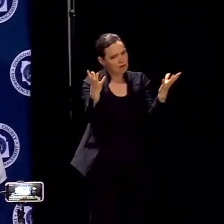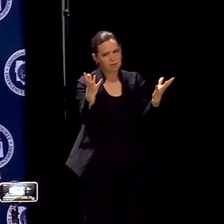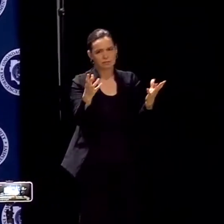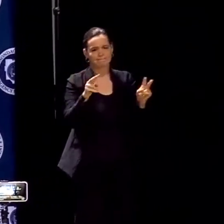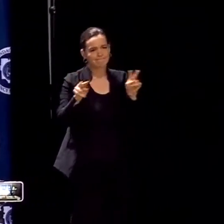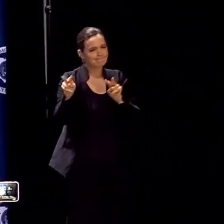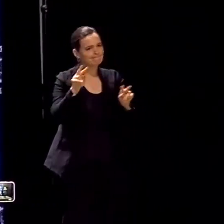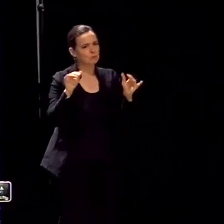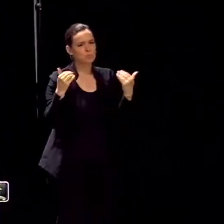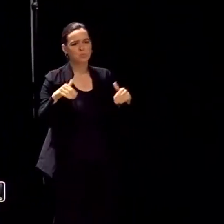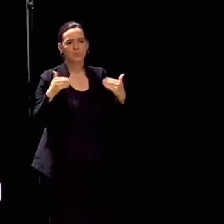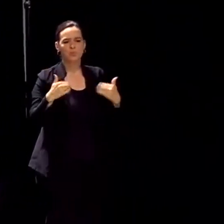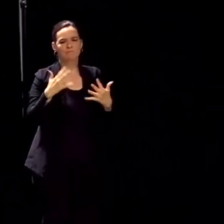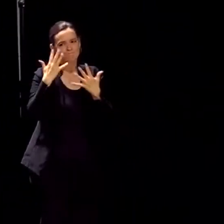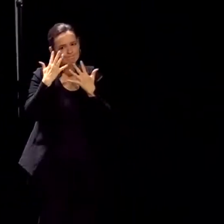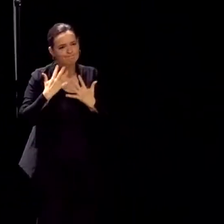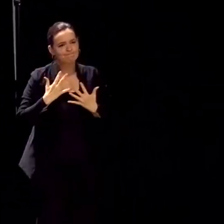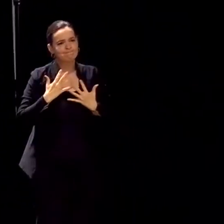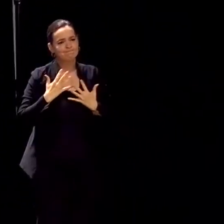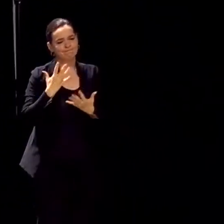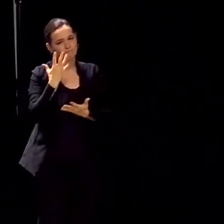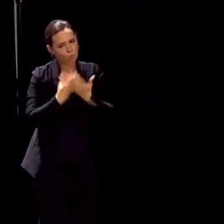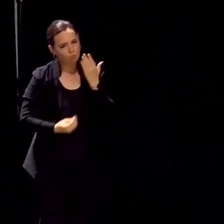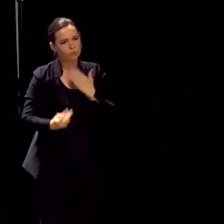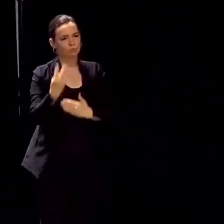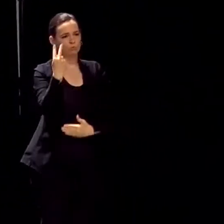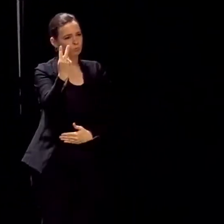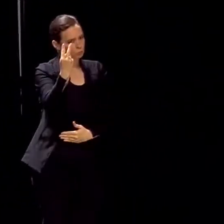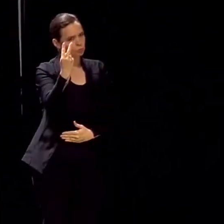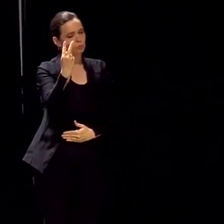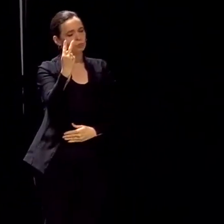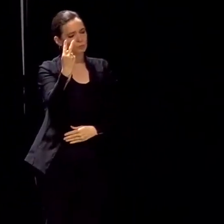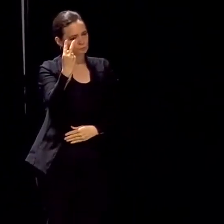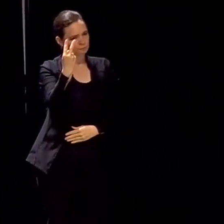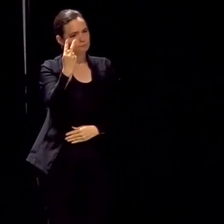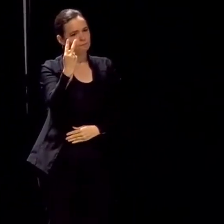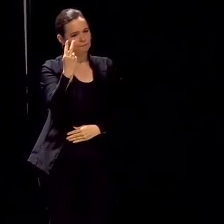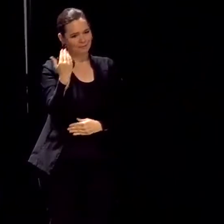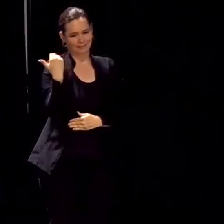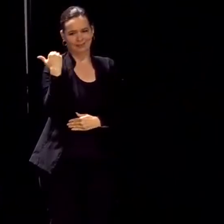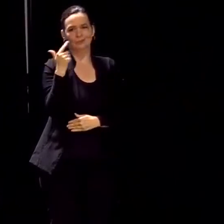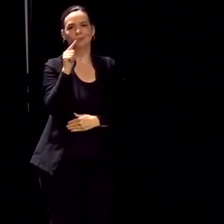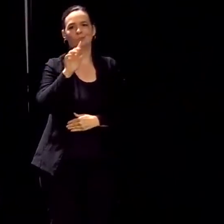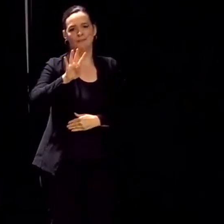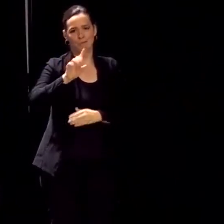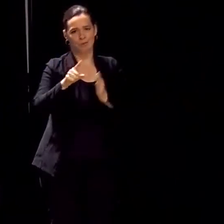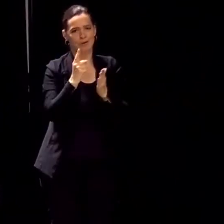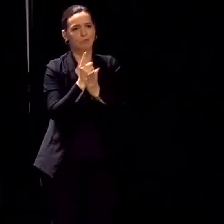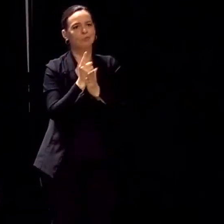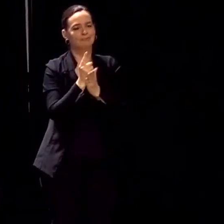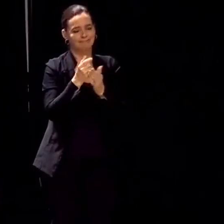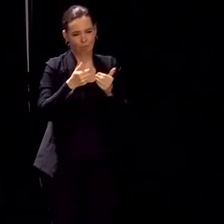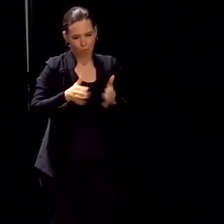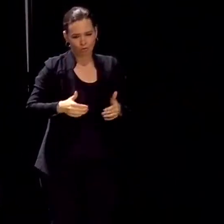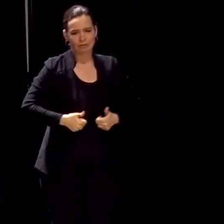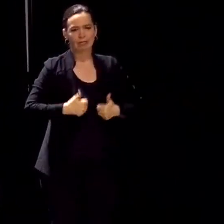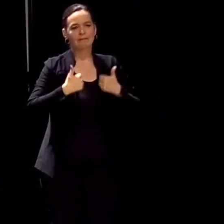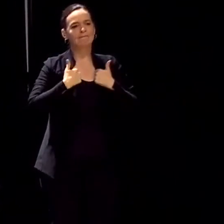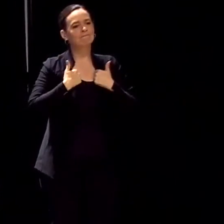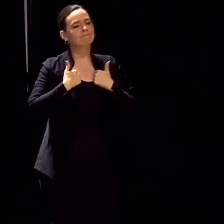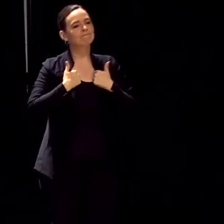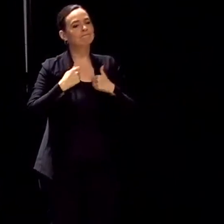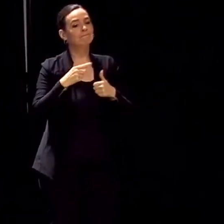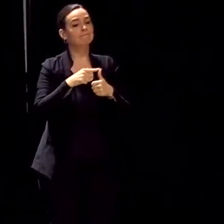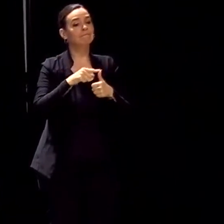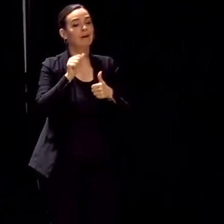Unfortunately, we've lost two neighbors over the last 24 hours. A Asian